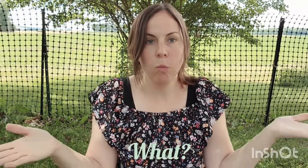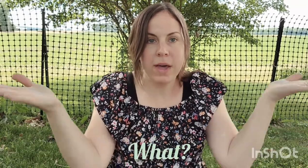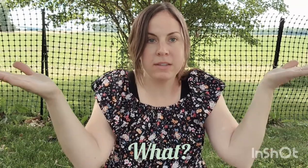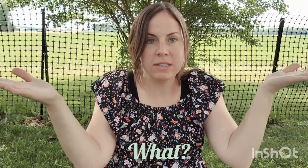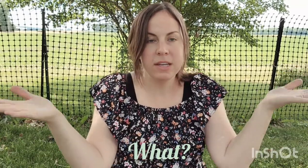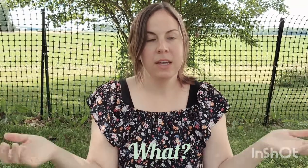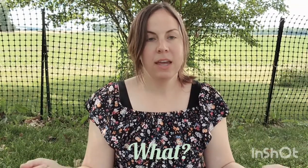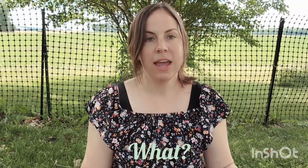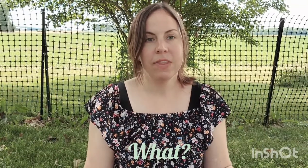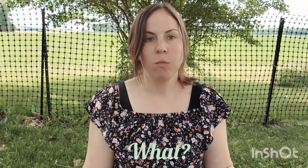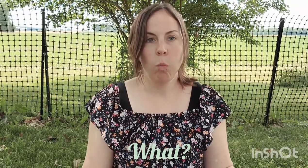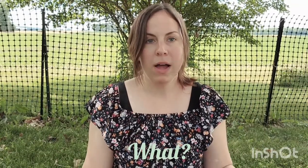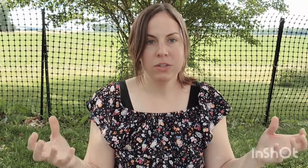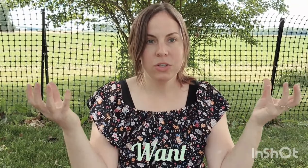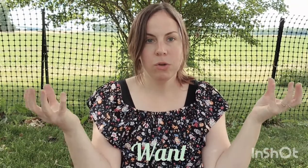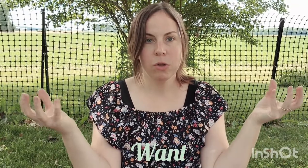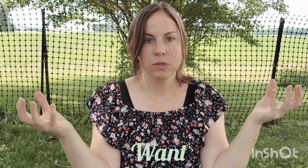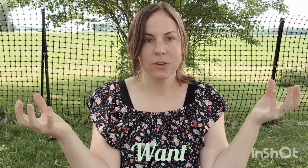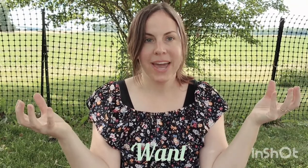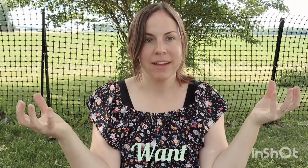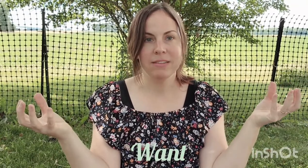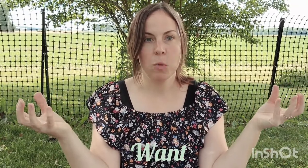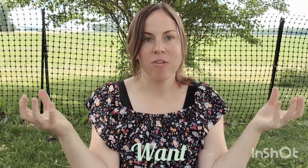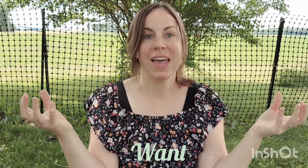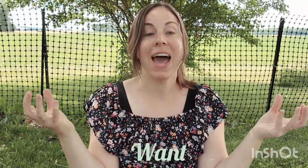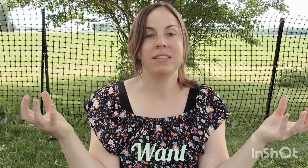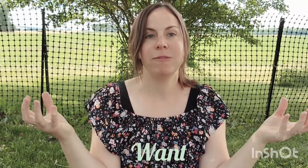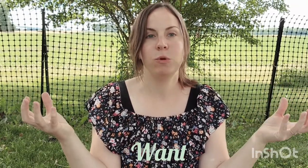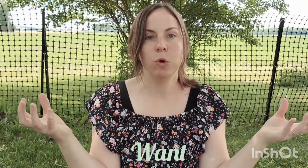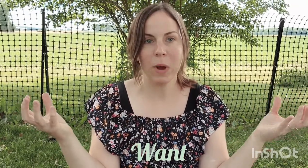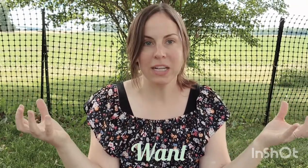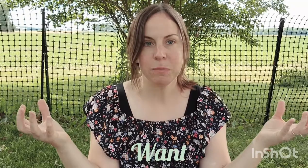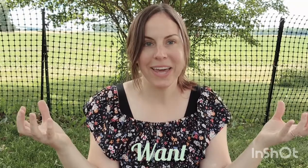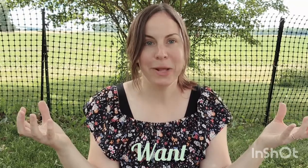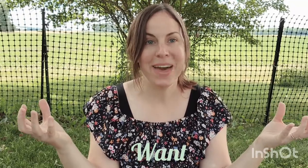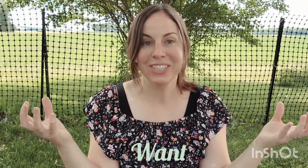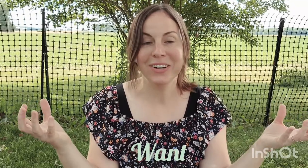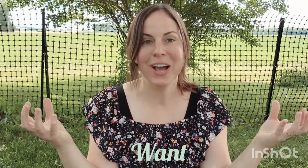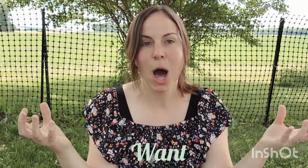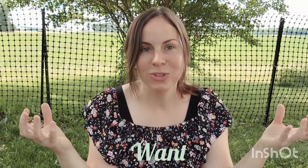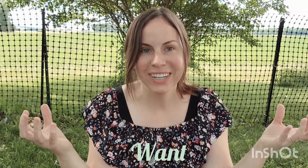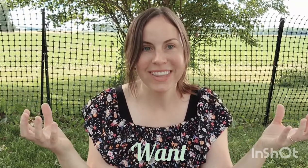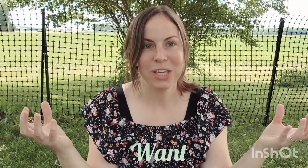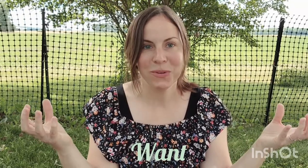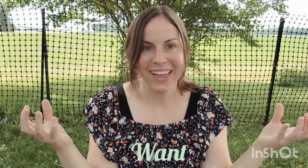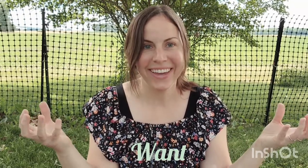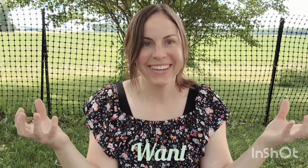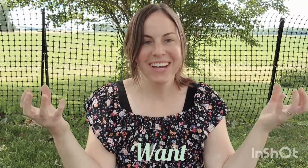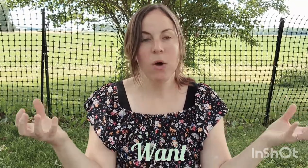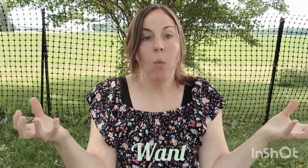what, and then want, you close your hands, almost as if you're grasping an imaginary object that you would like.